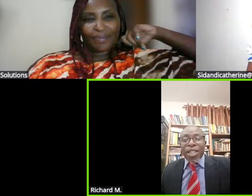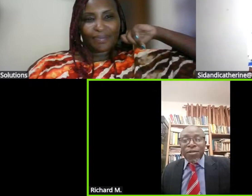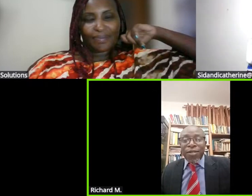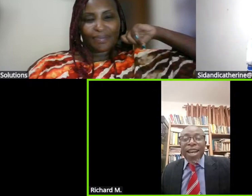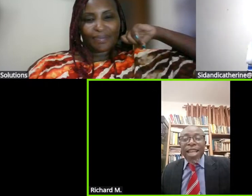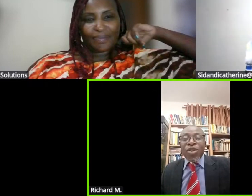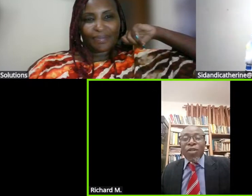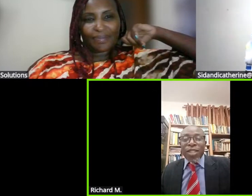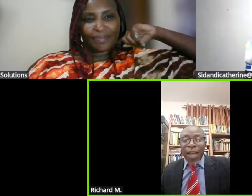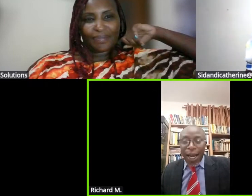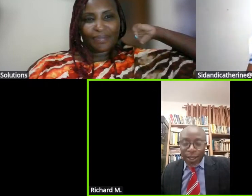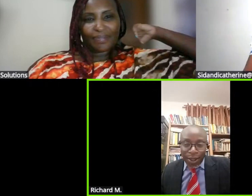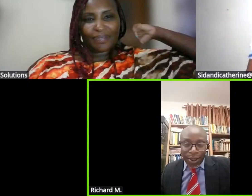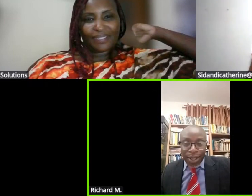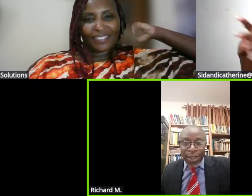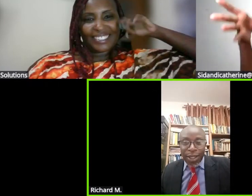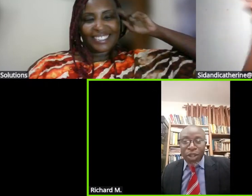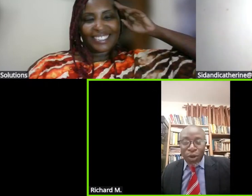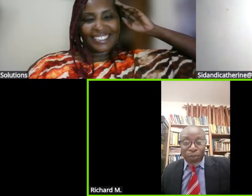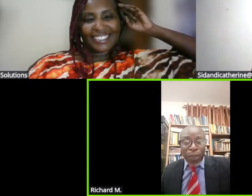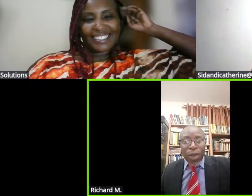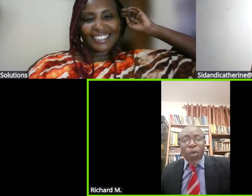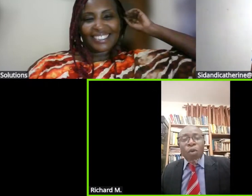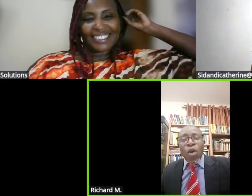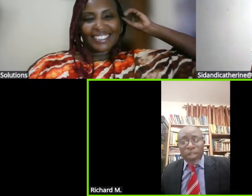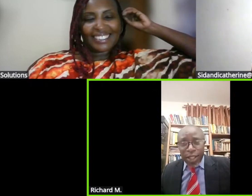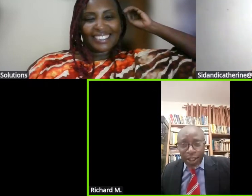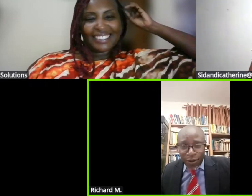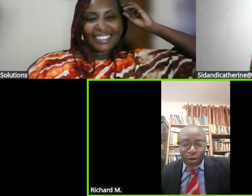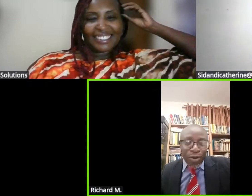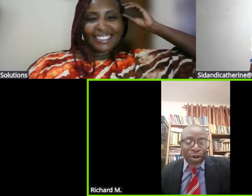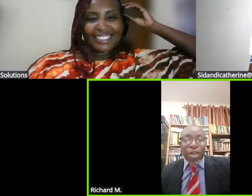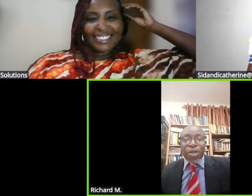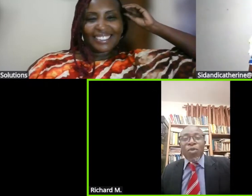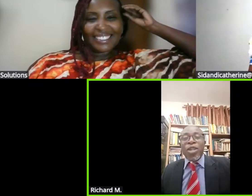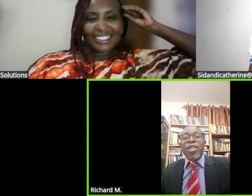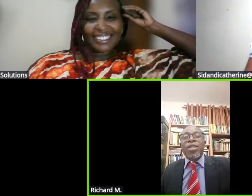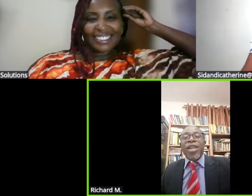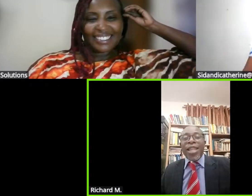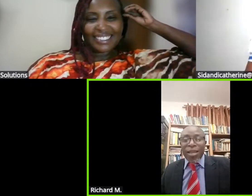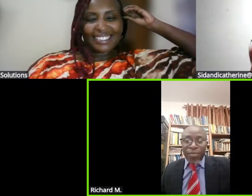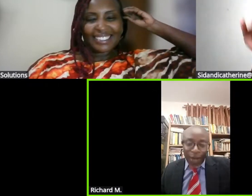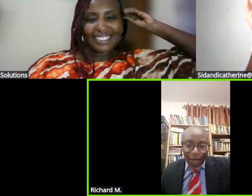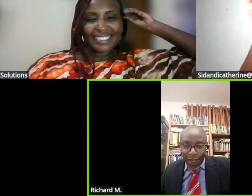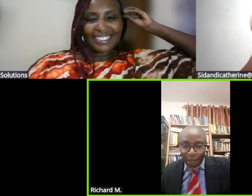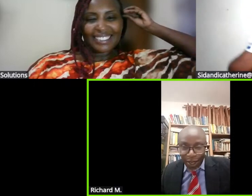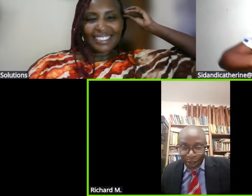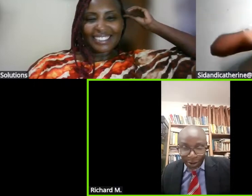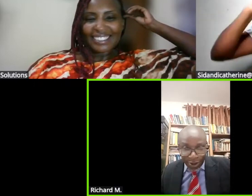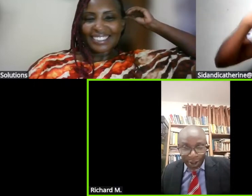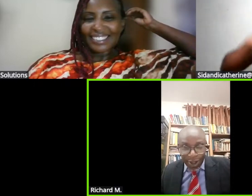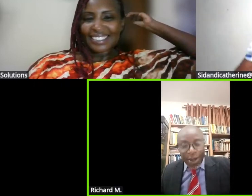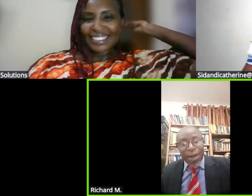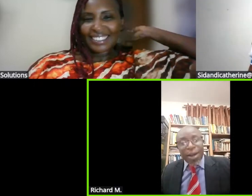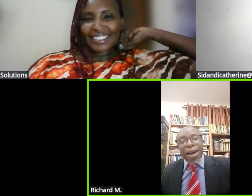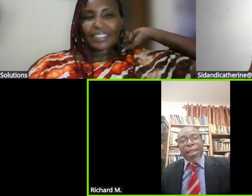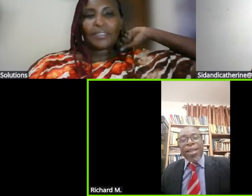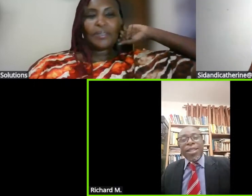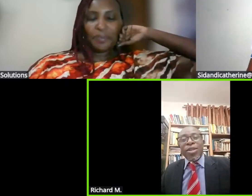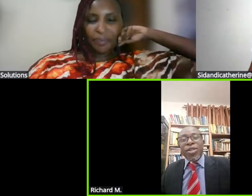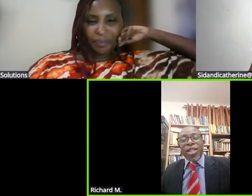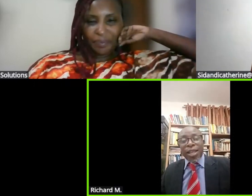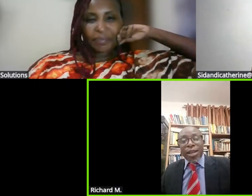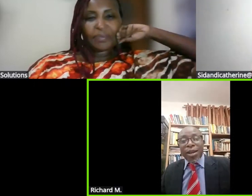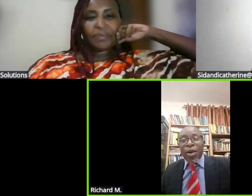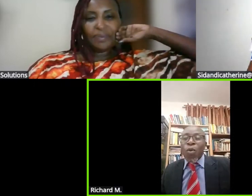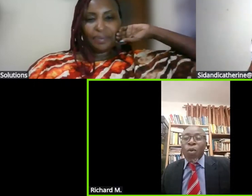A chief finance officer asked the CEO, "What if we train them and they leave?" And the